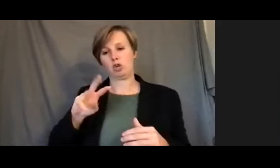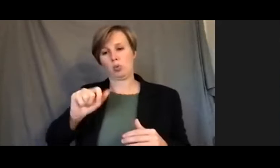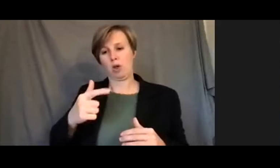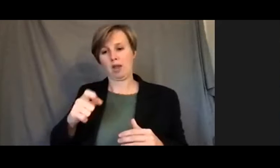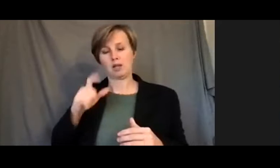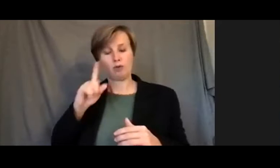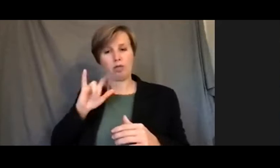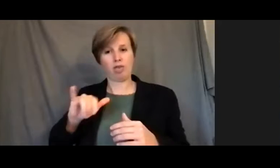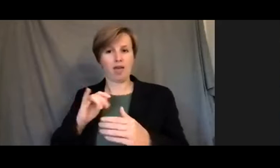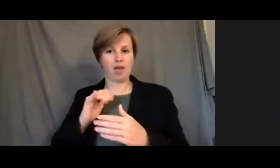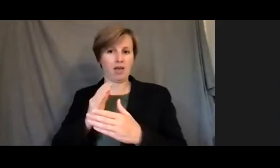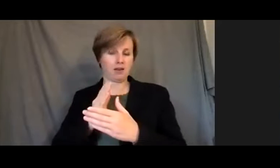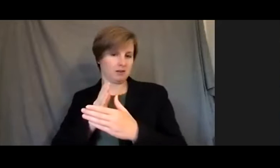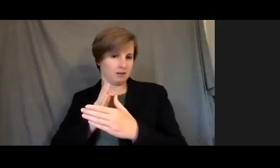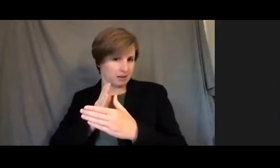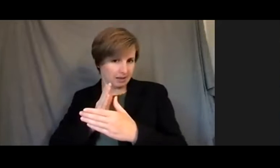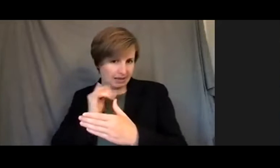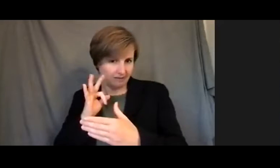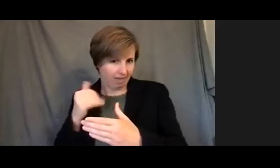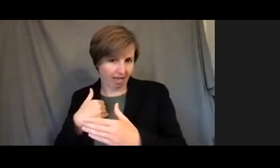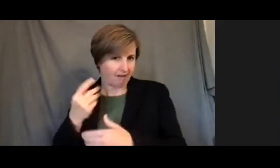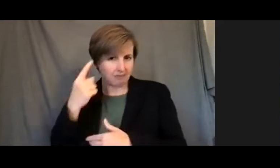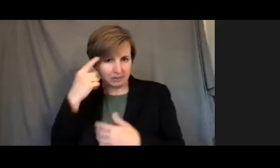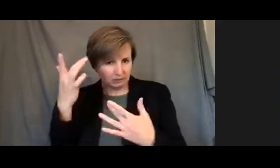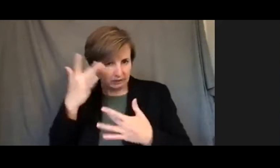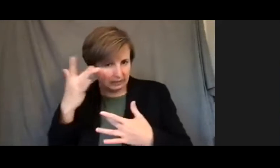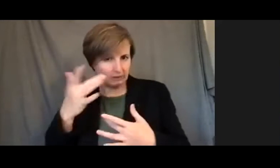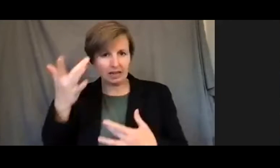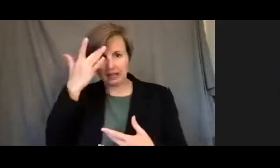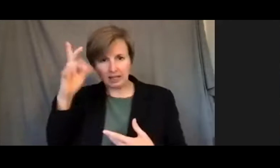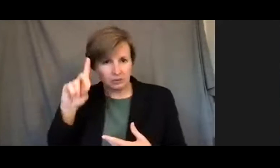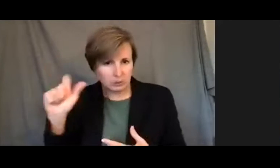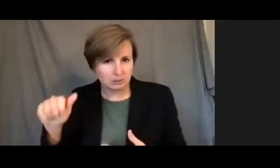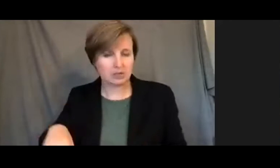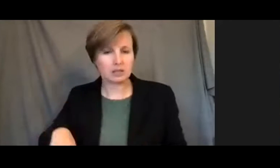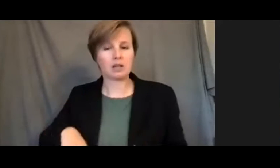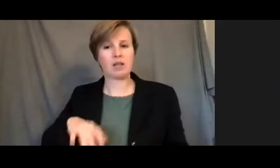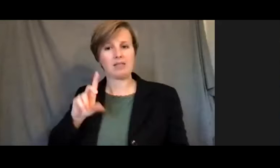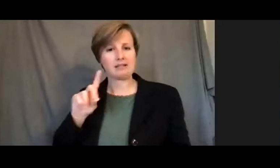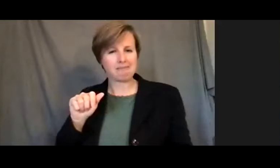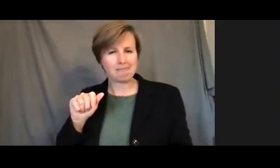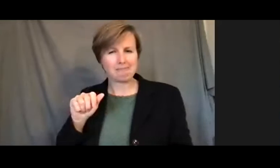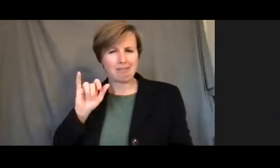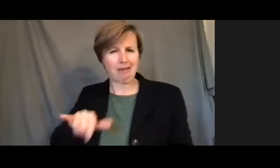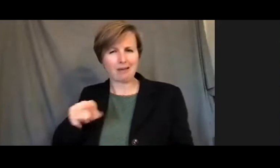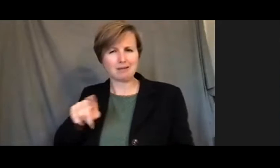is impaired by physical deficiency, mental illness, or intellectual disability. And that language that's used in the